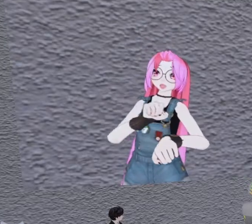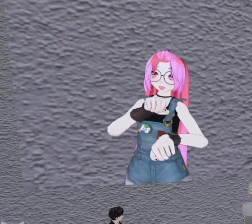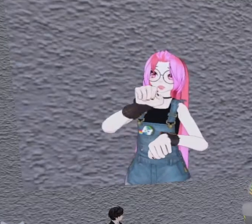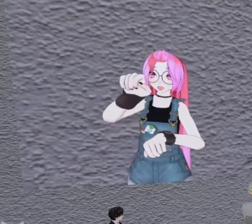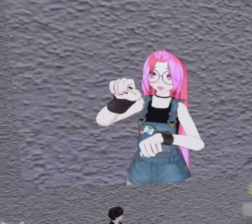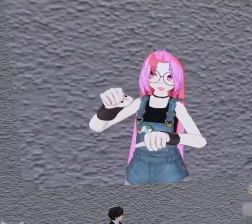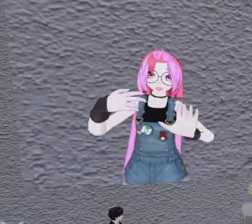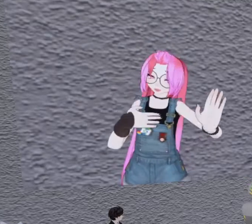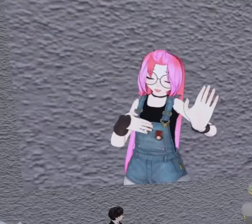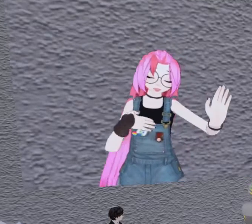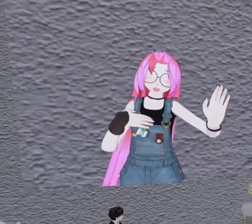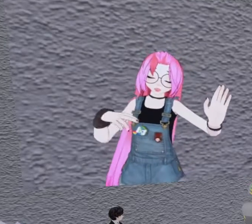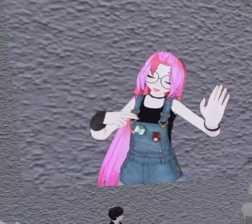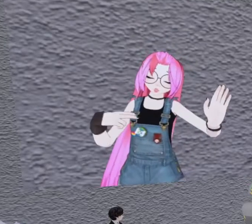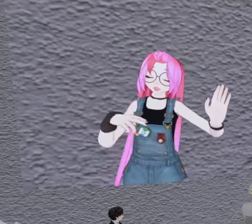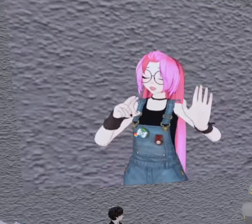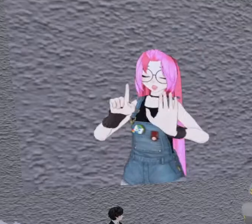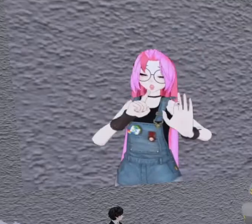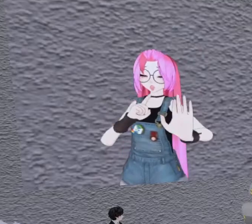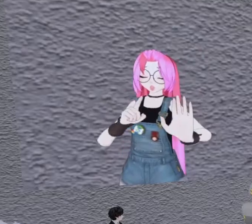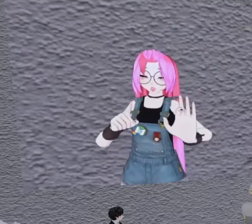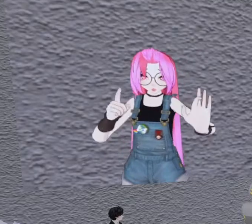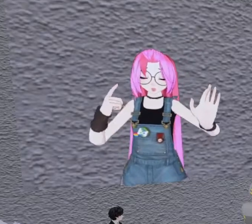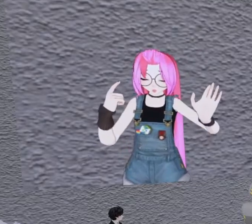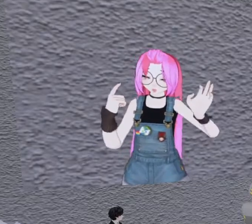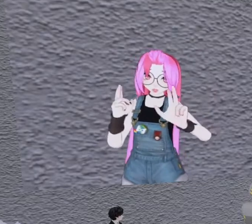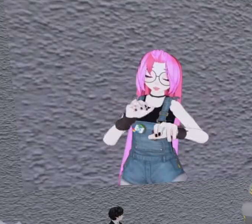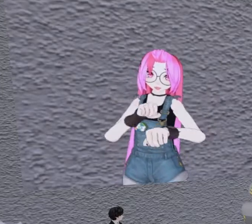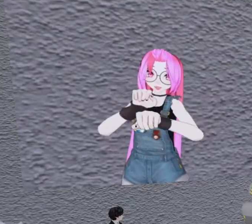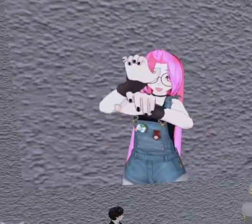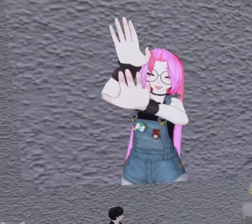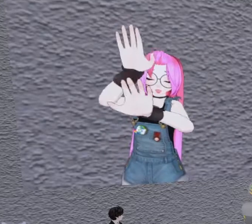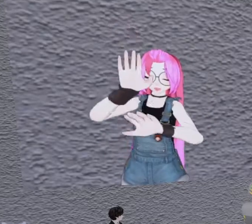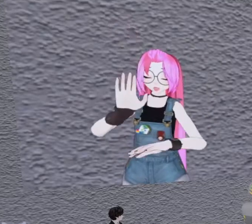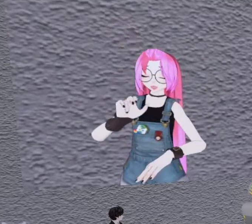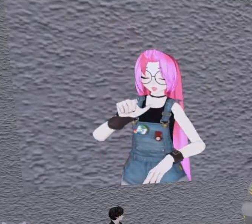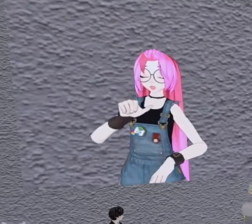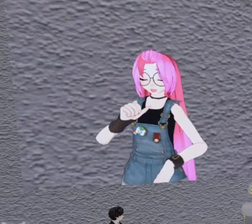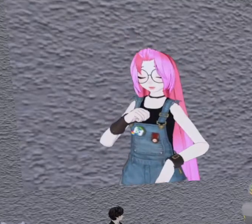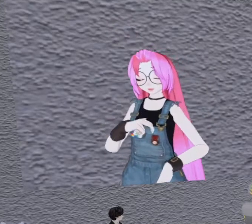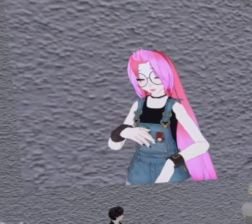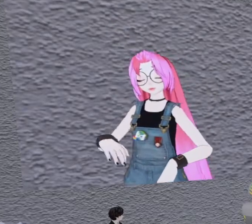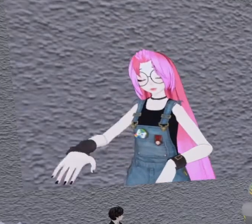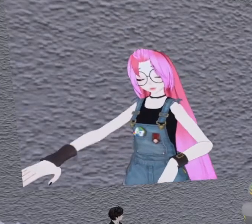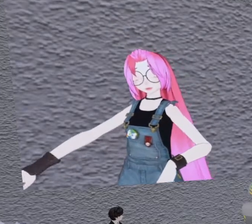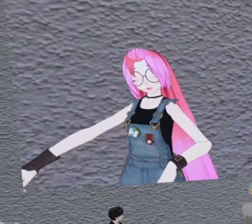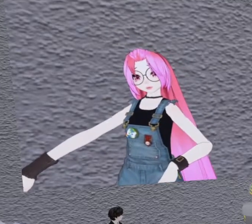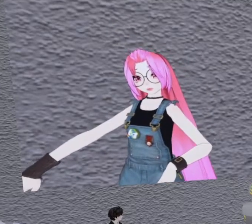the foundation. That's me personally, but I totally could see how that would also work.